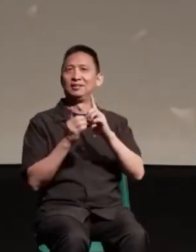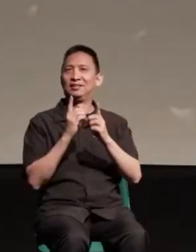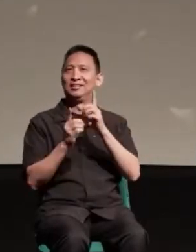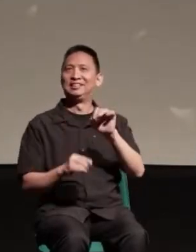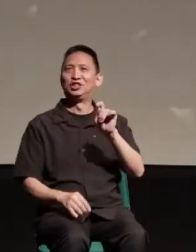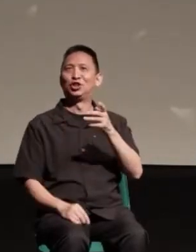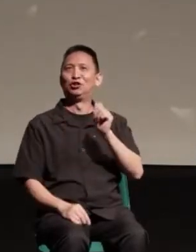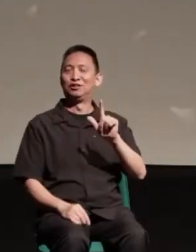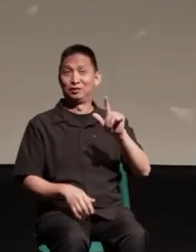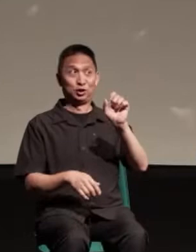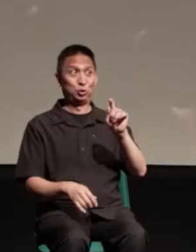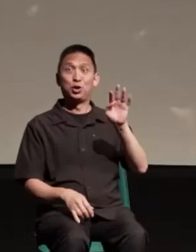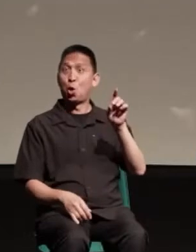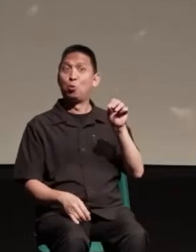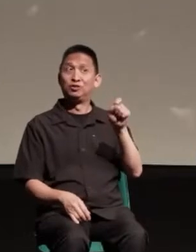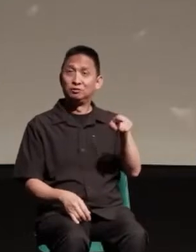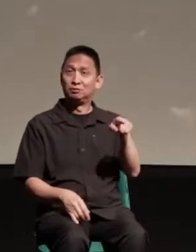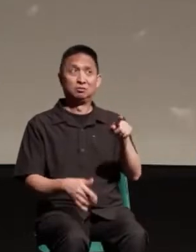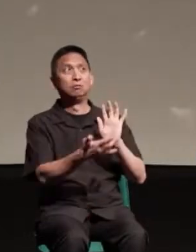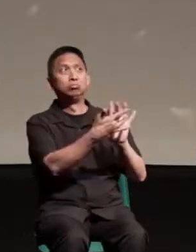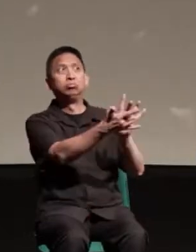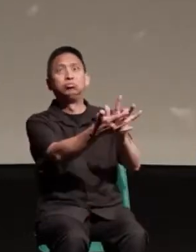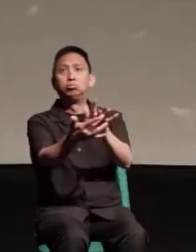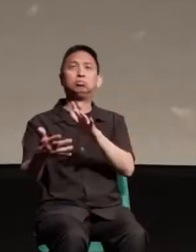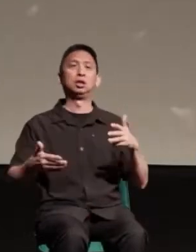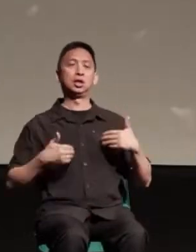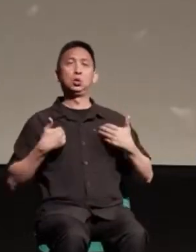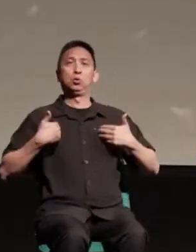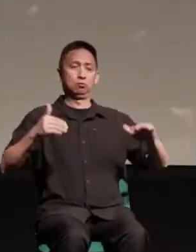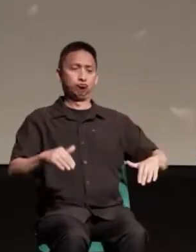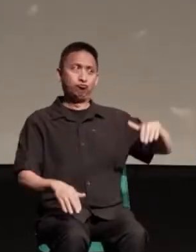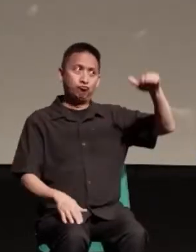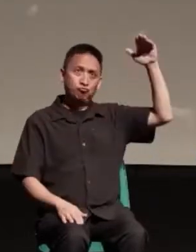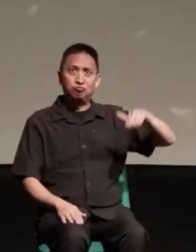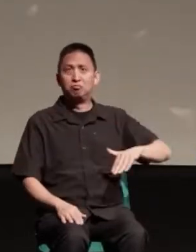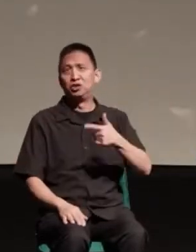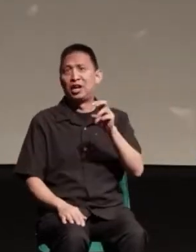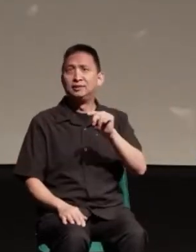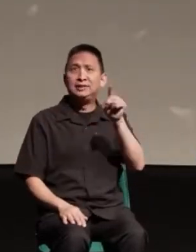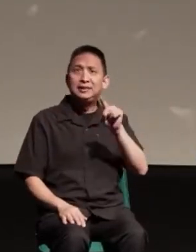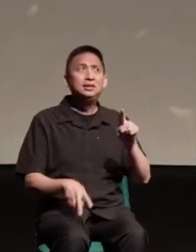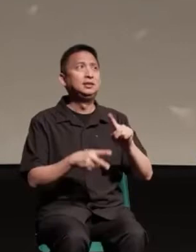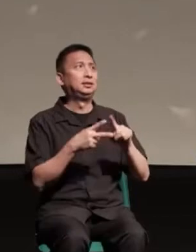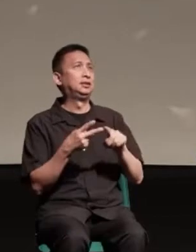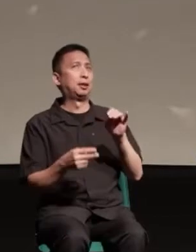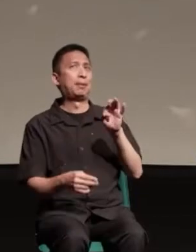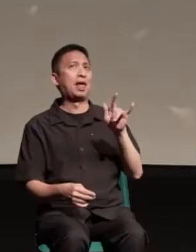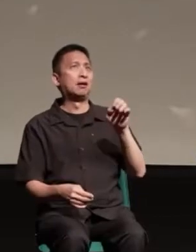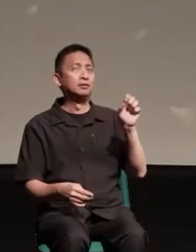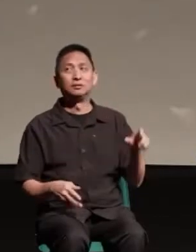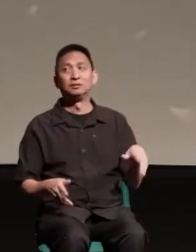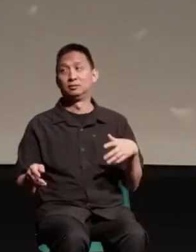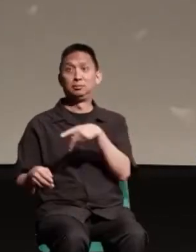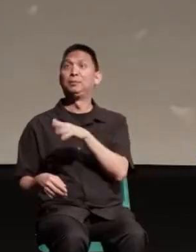is reaching people in Gen Z and millennials through YouTube originals. I think PBS Voices and PBS